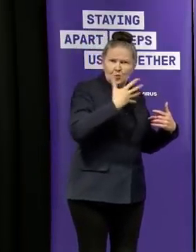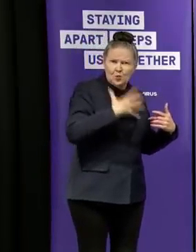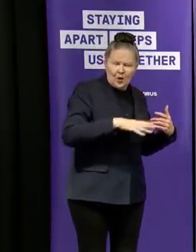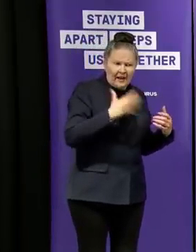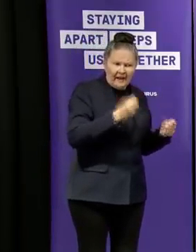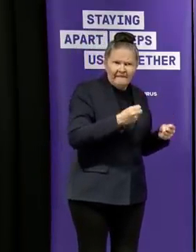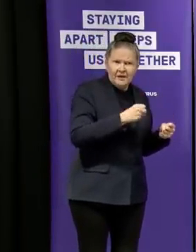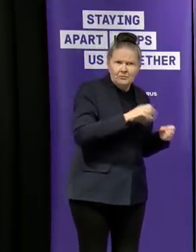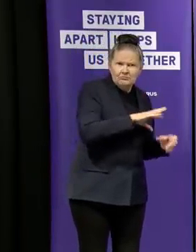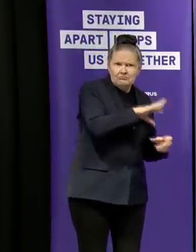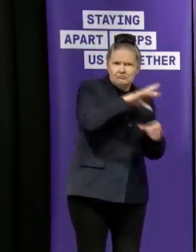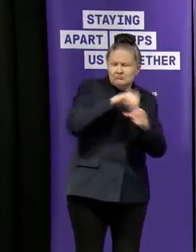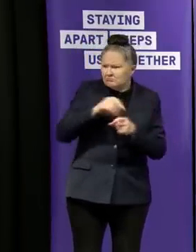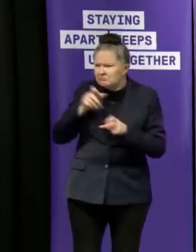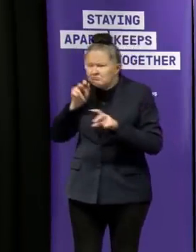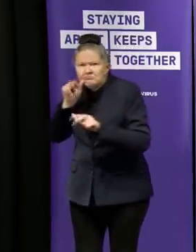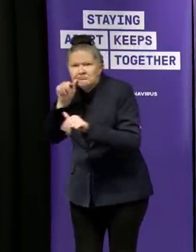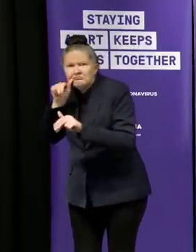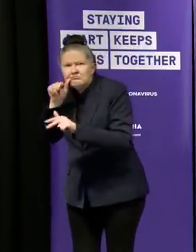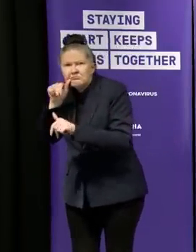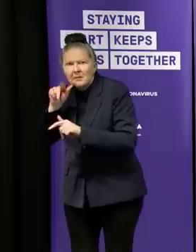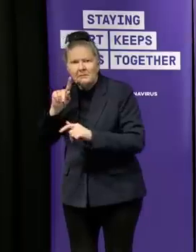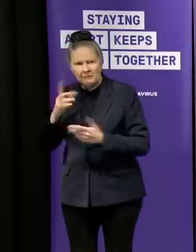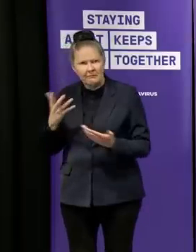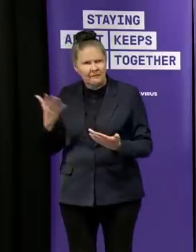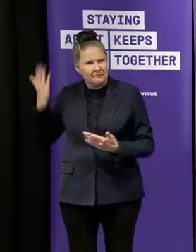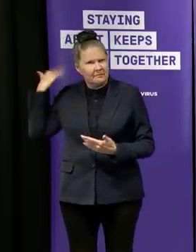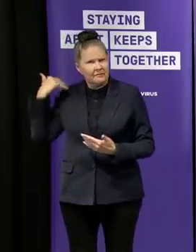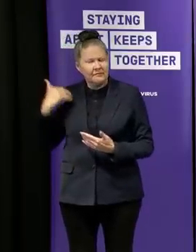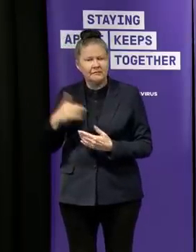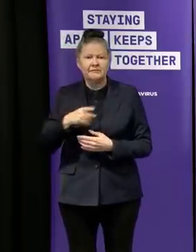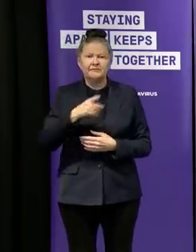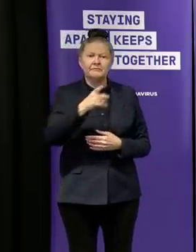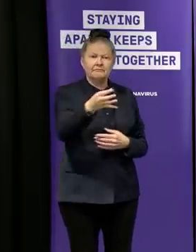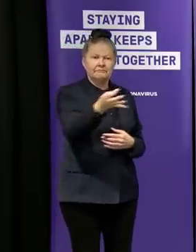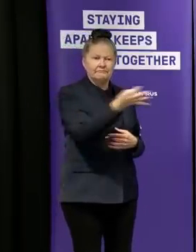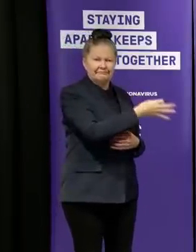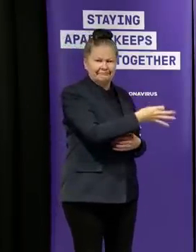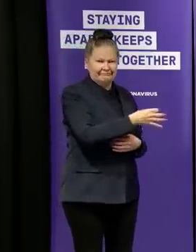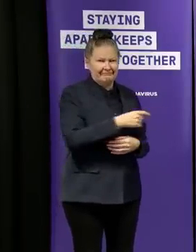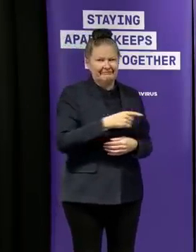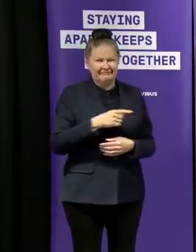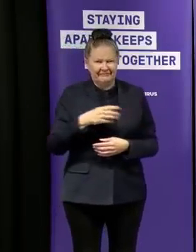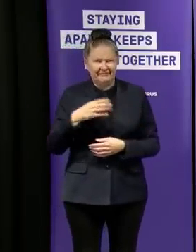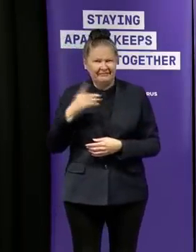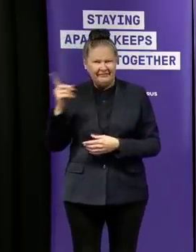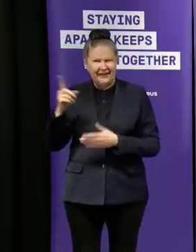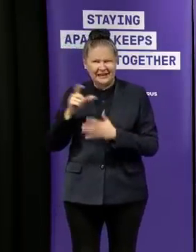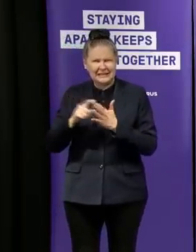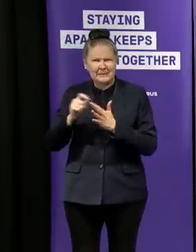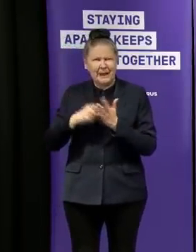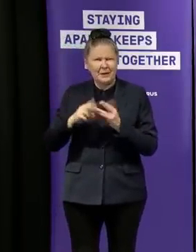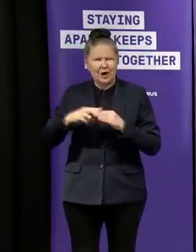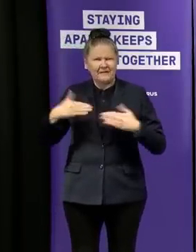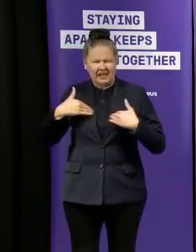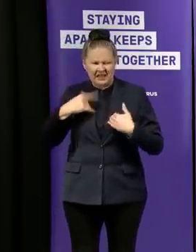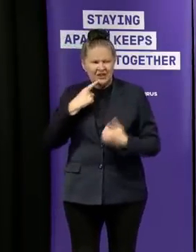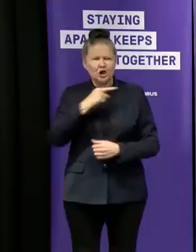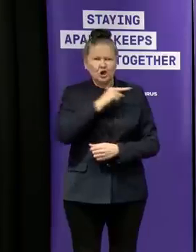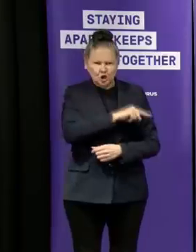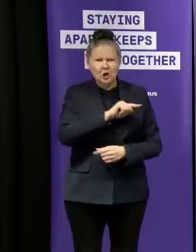team, so I was keen. The Commonwealth Health Department has confirmed you were there throughout the whole meeting on Monday and also on